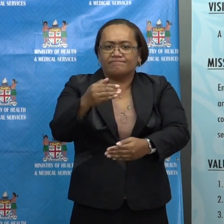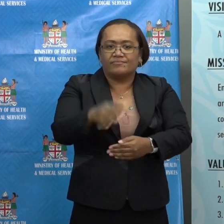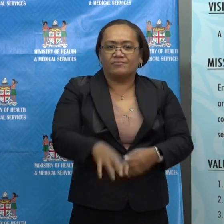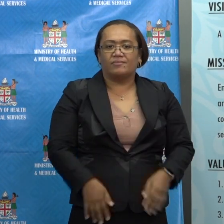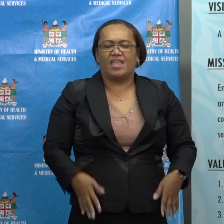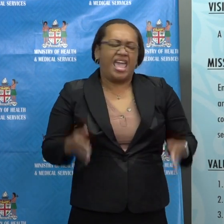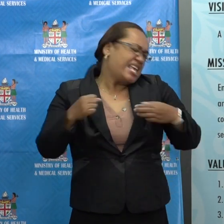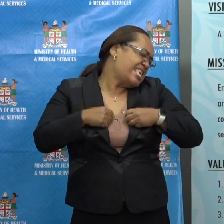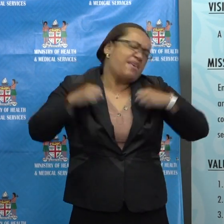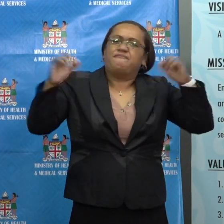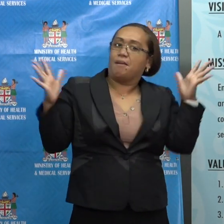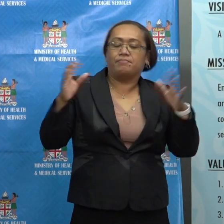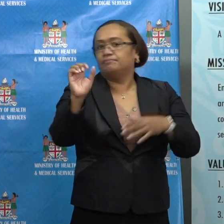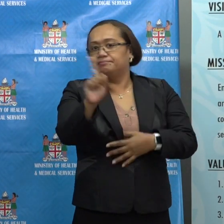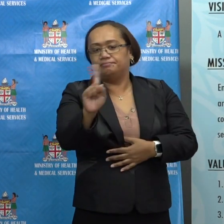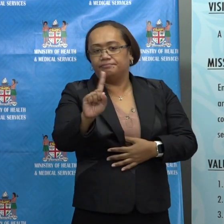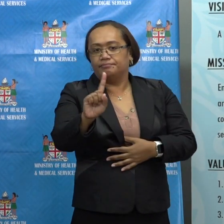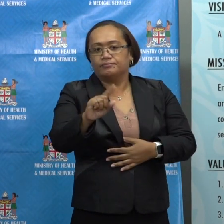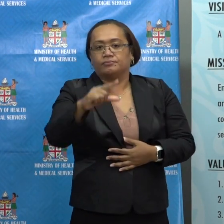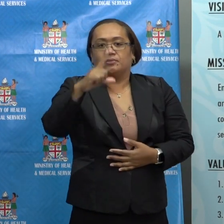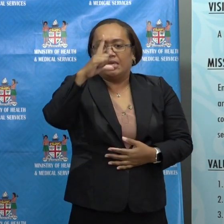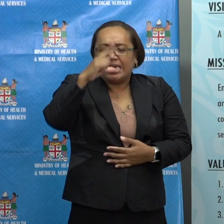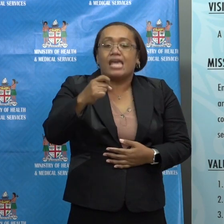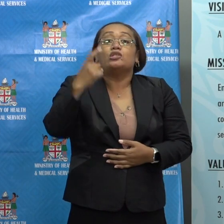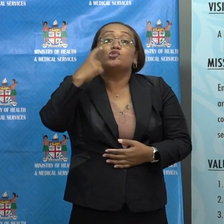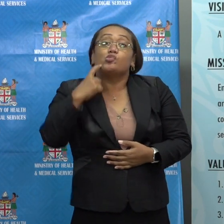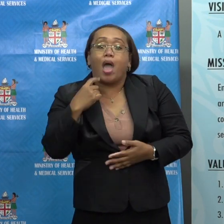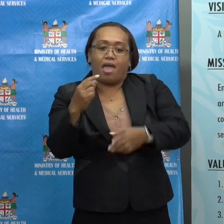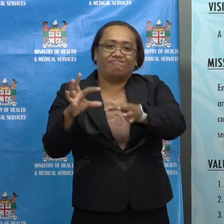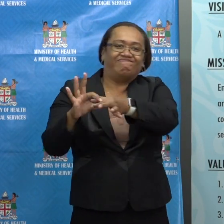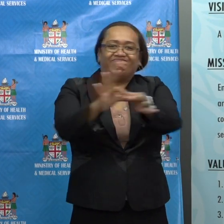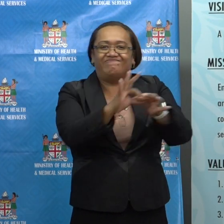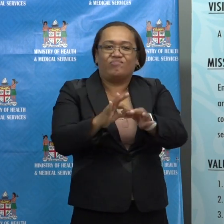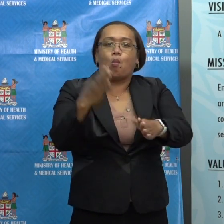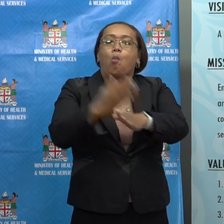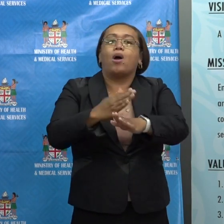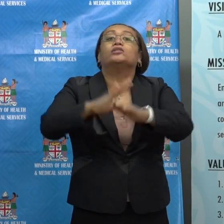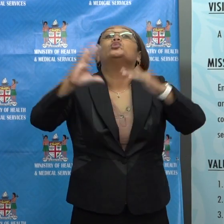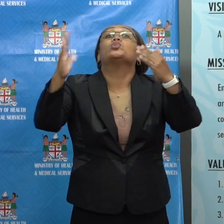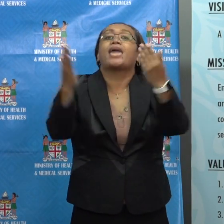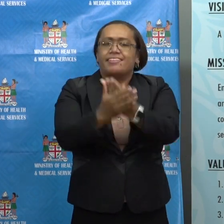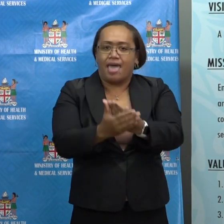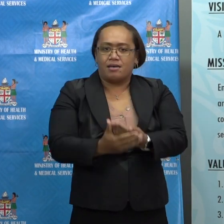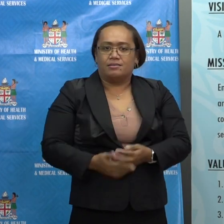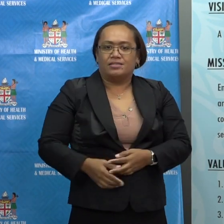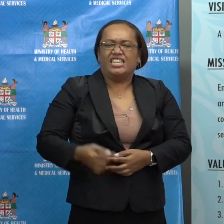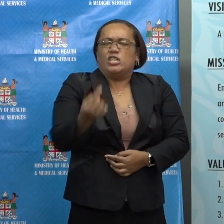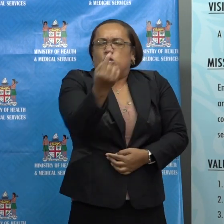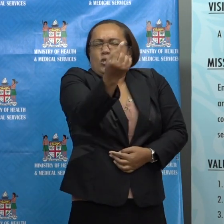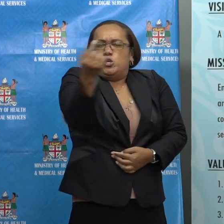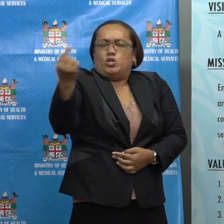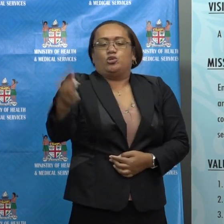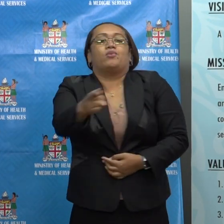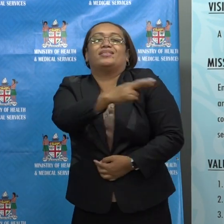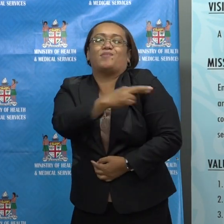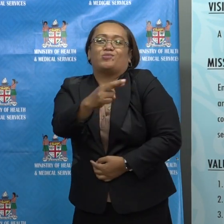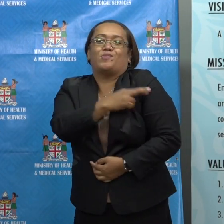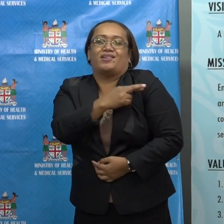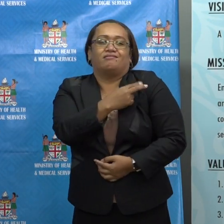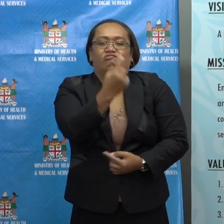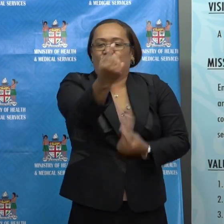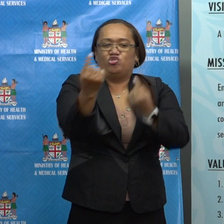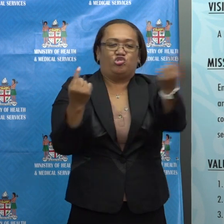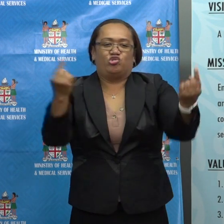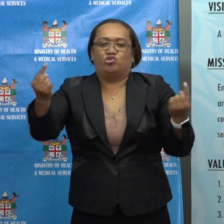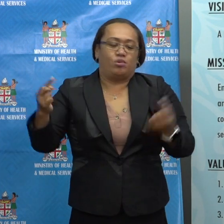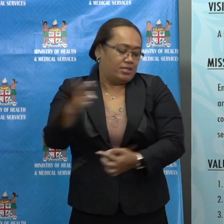but an opportunity for us to contain. Our greatest hopes is in the hands of every Fijian. Please, for the fate of our